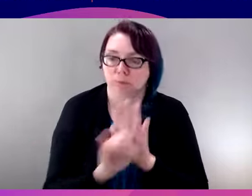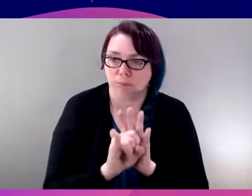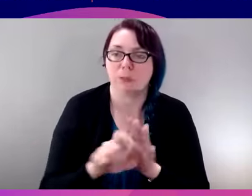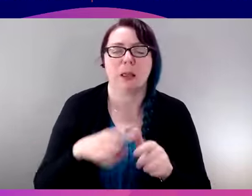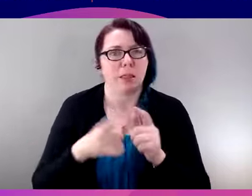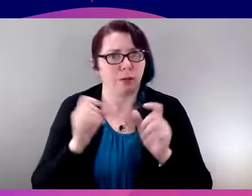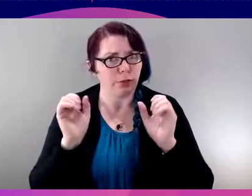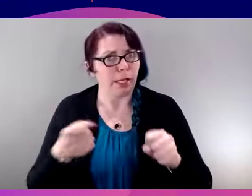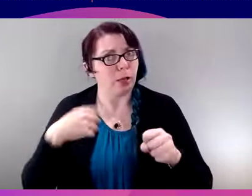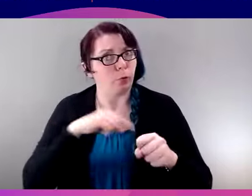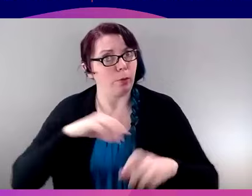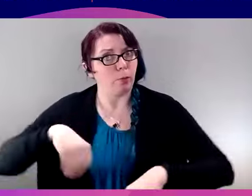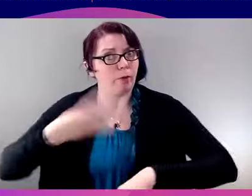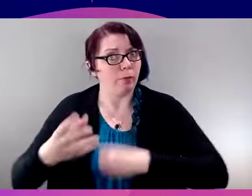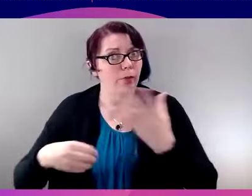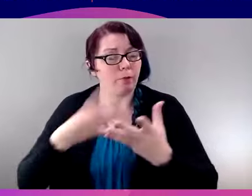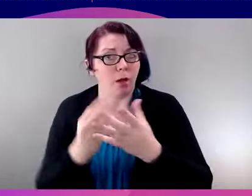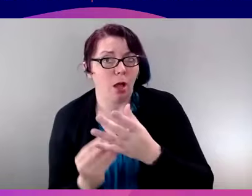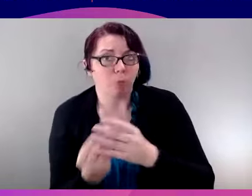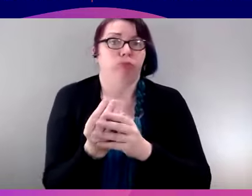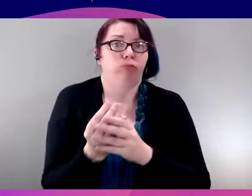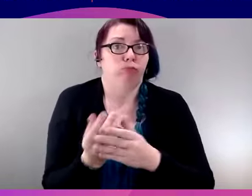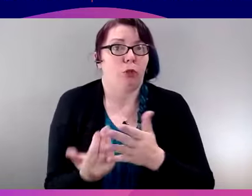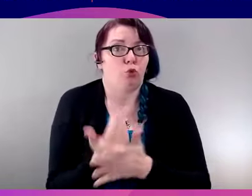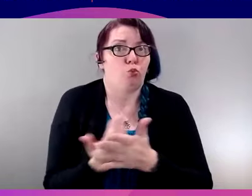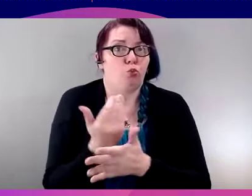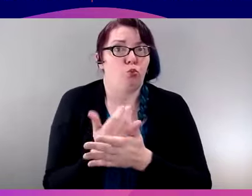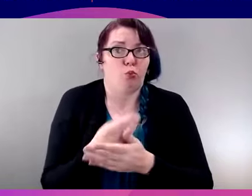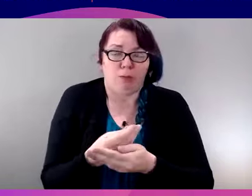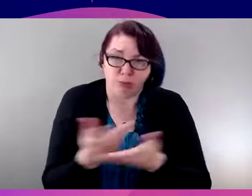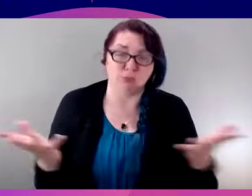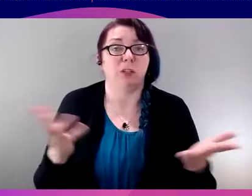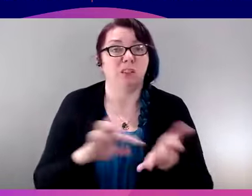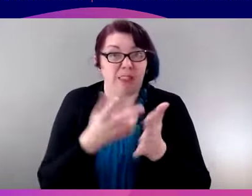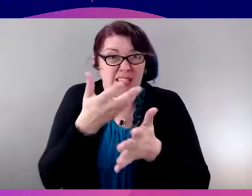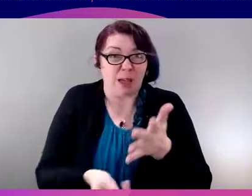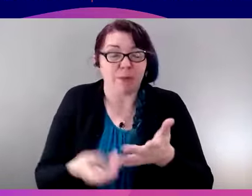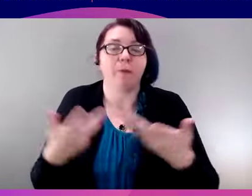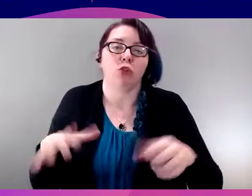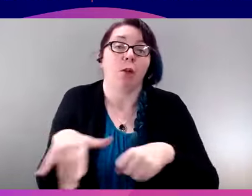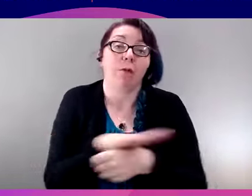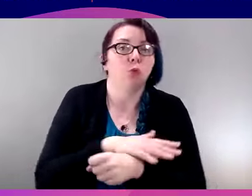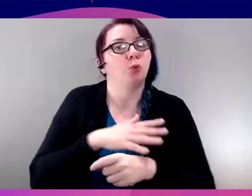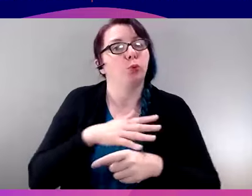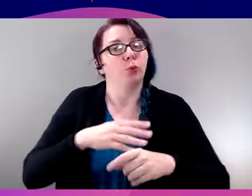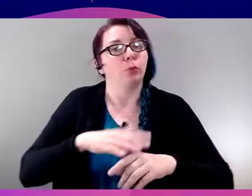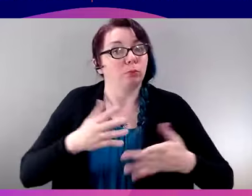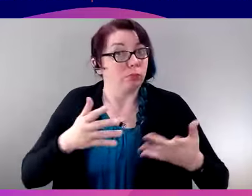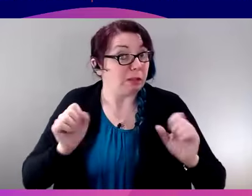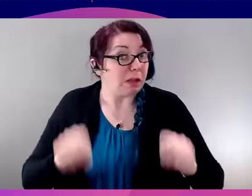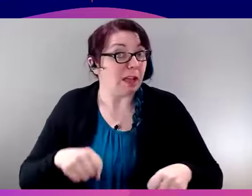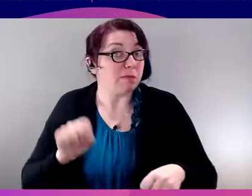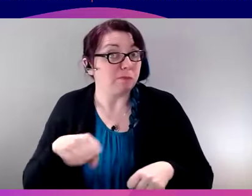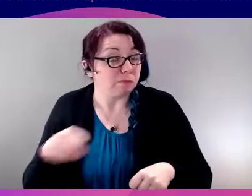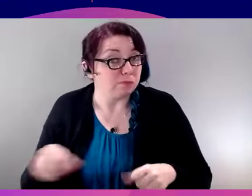gaps? We learned from our lead partner roundtables the need for collaboration across multiple sectors. This